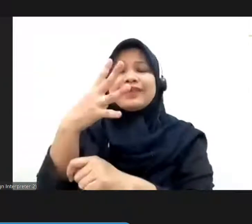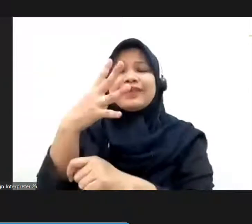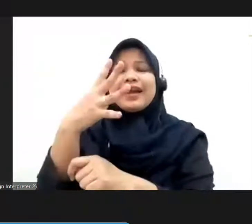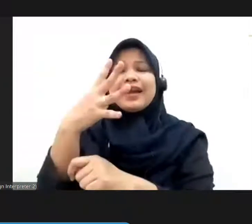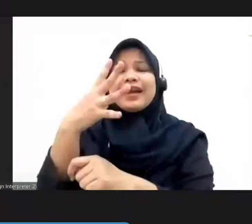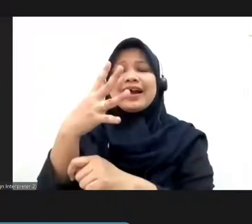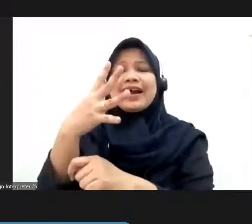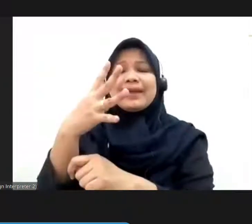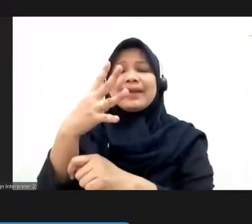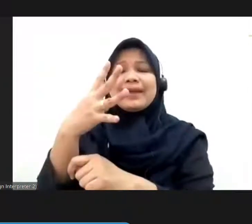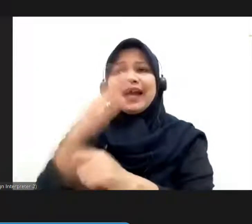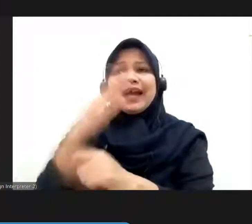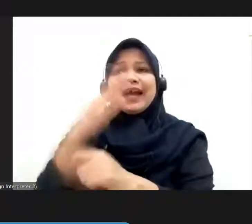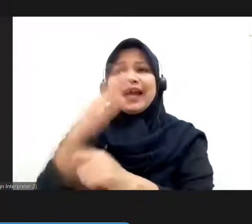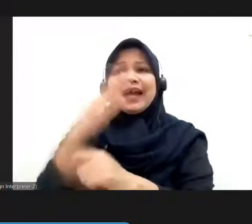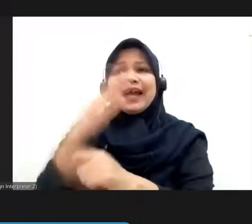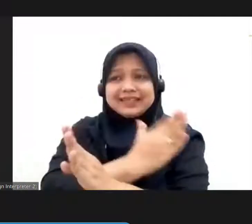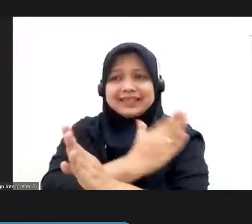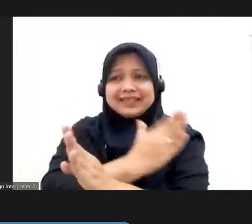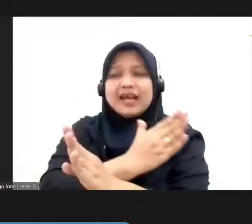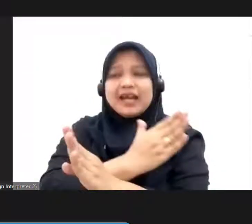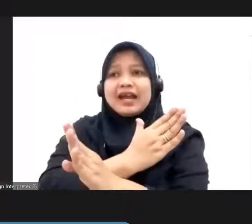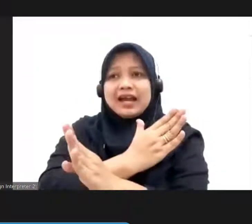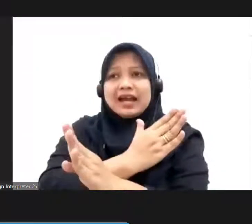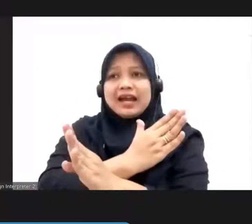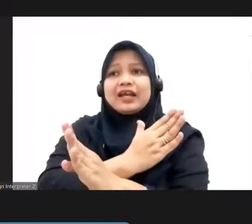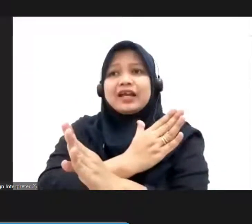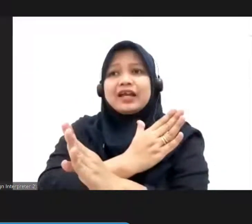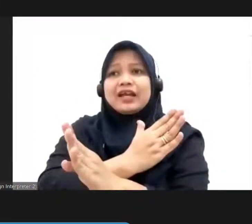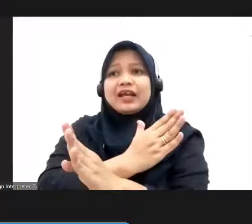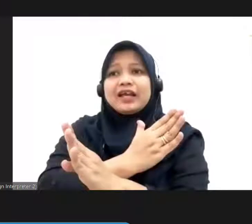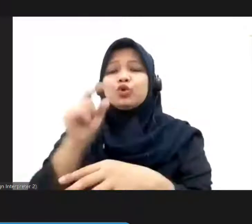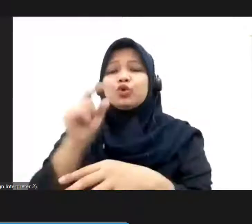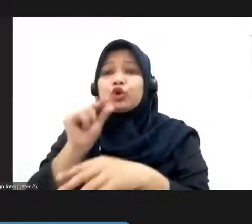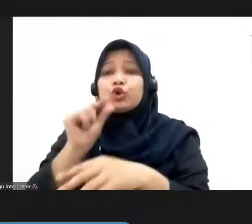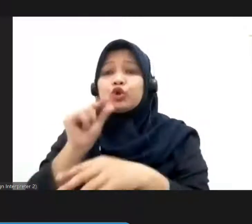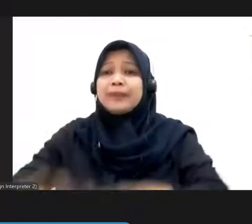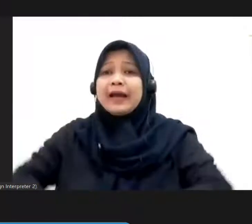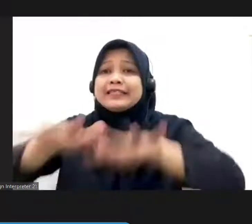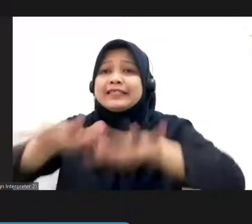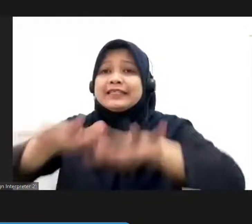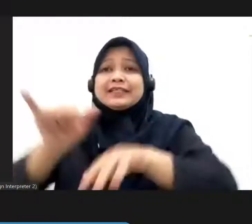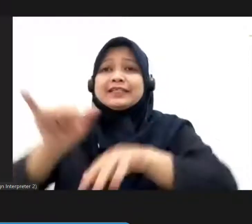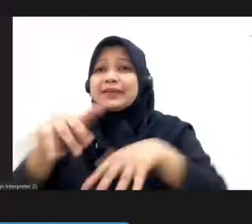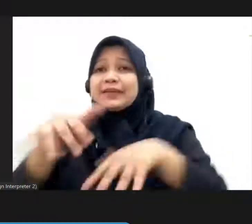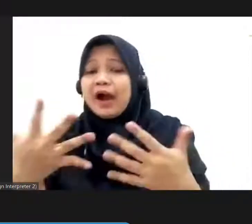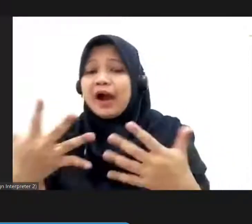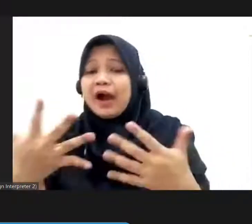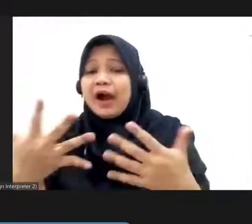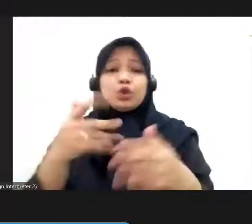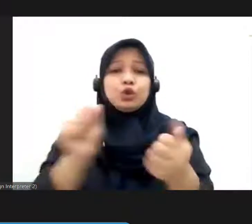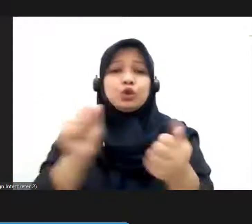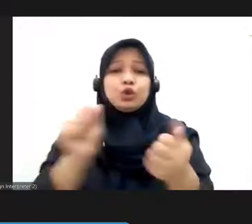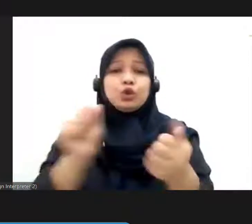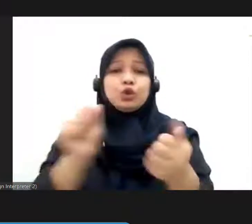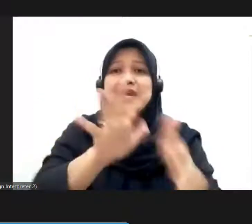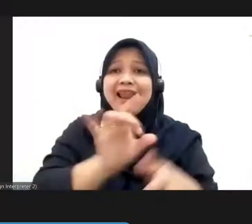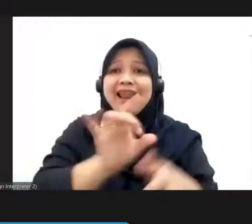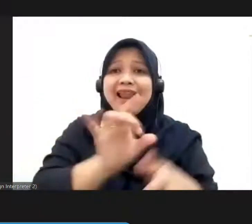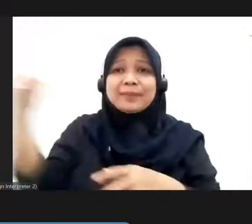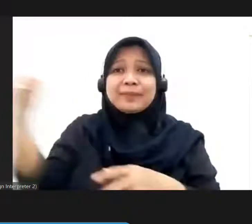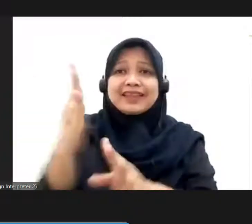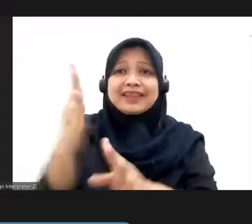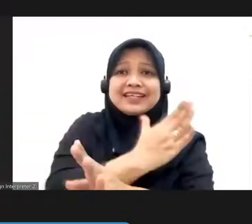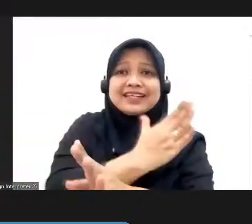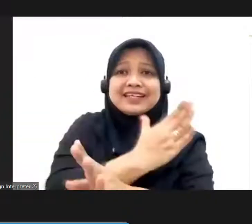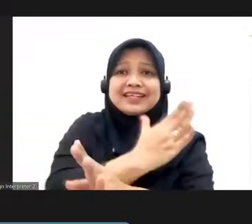also an early warning system for the flood. It actually needs to be like scaling up, and us as a who has